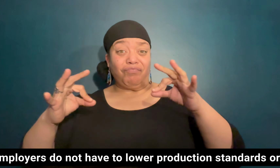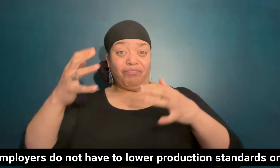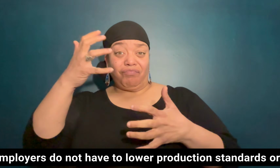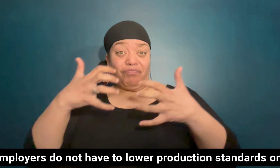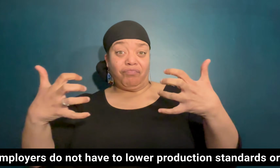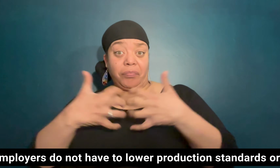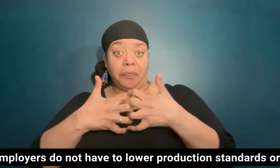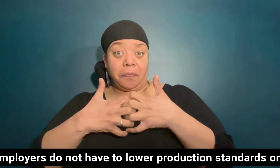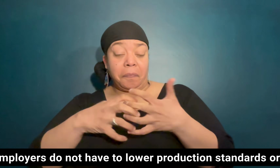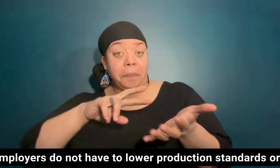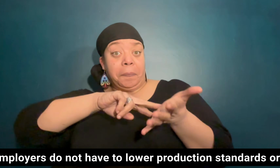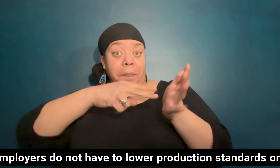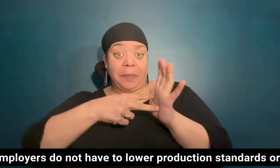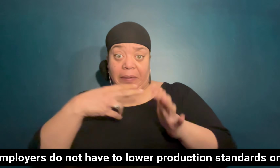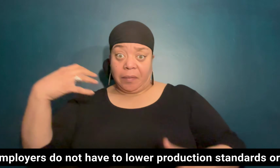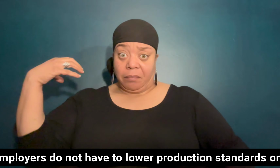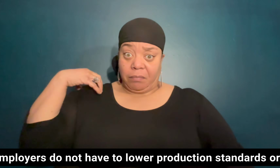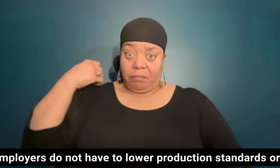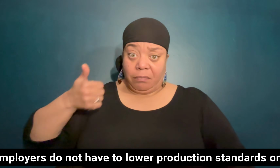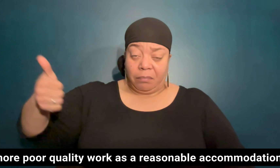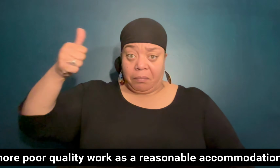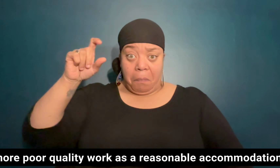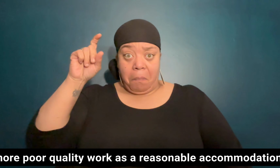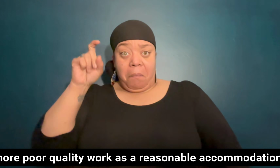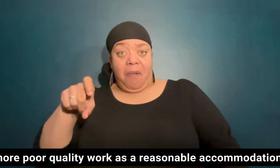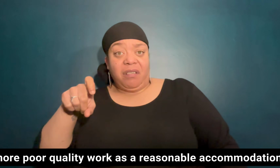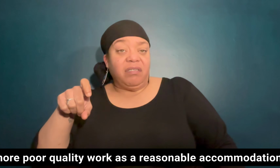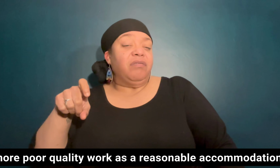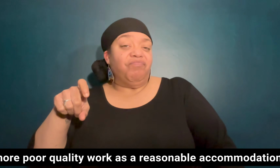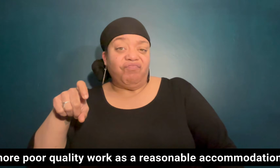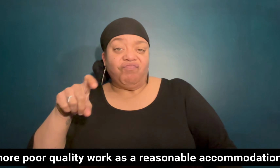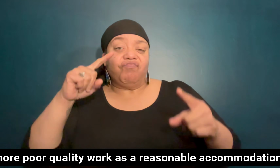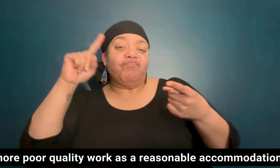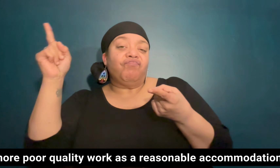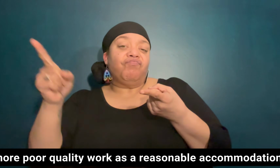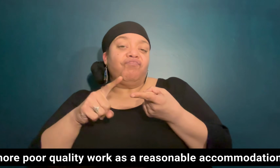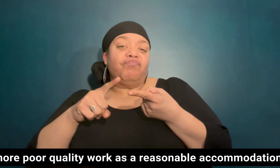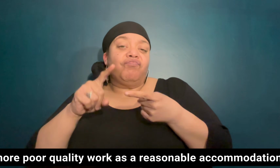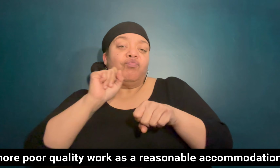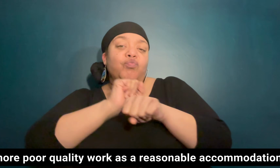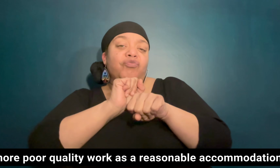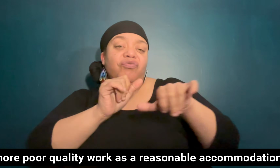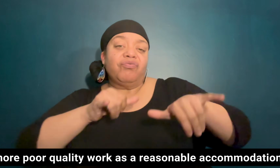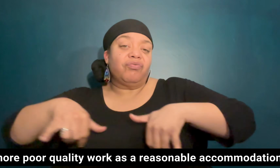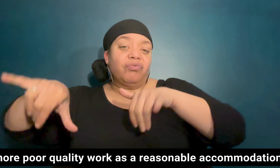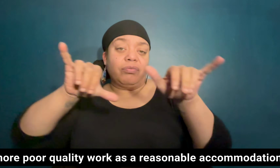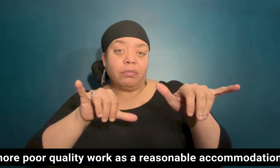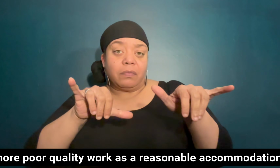Employers do not have to lower production standards or ignore poor quality work as a reasonable accommodation.